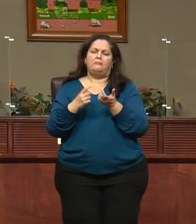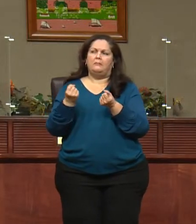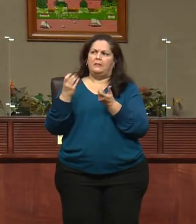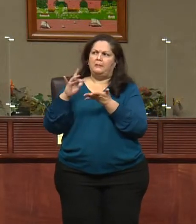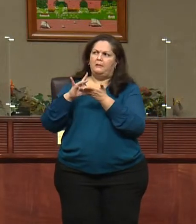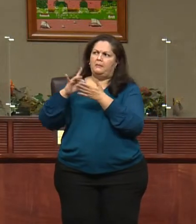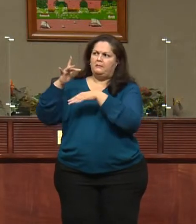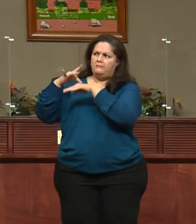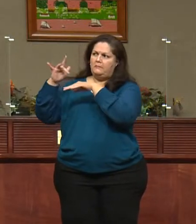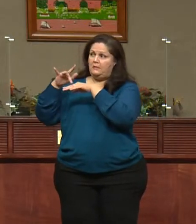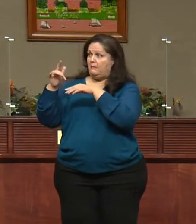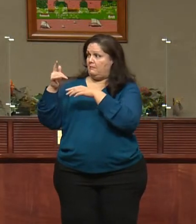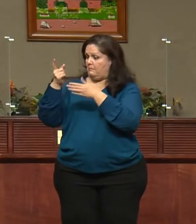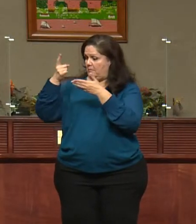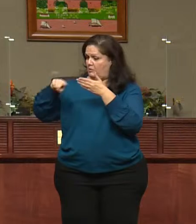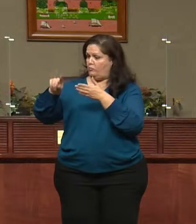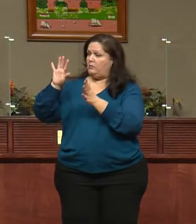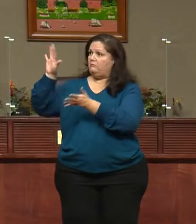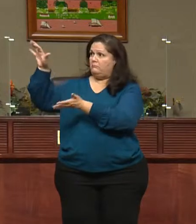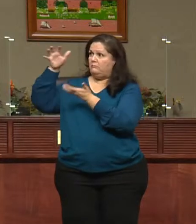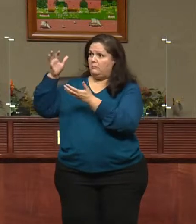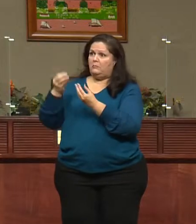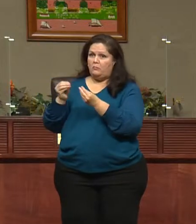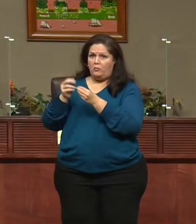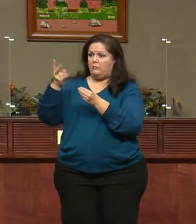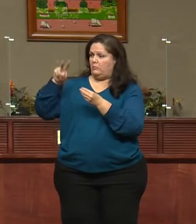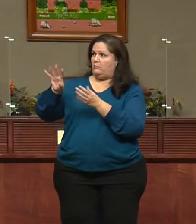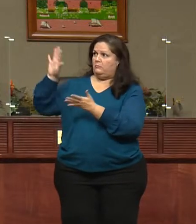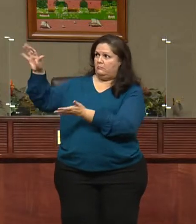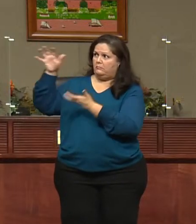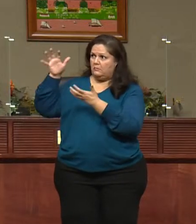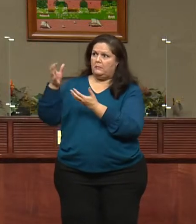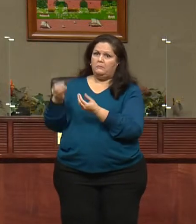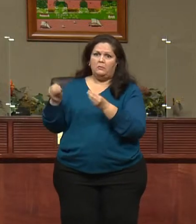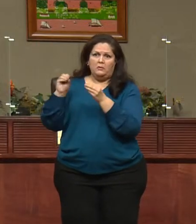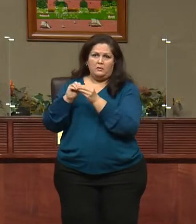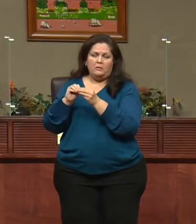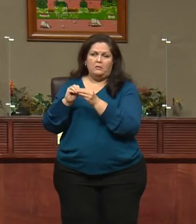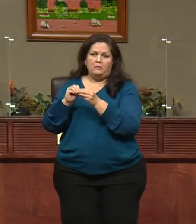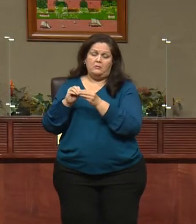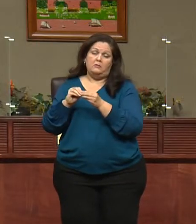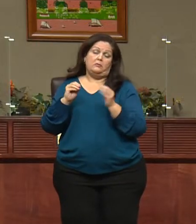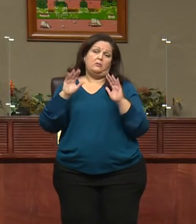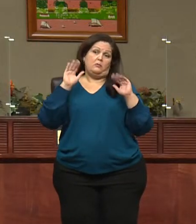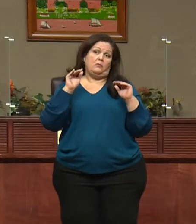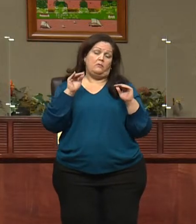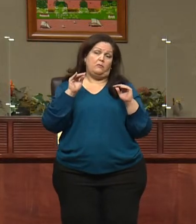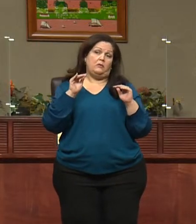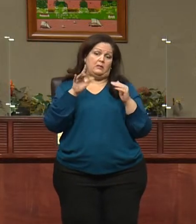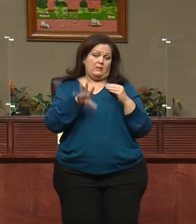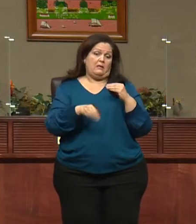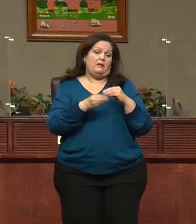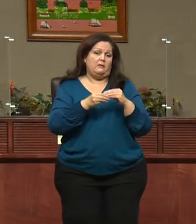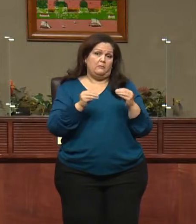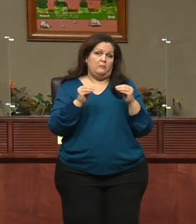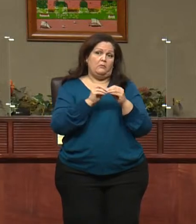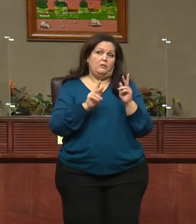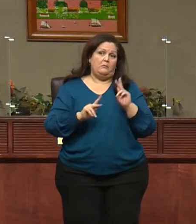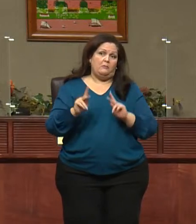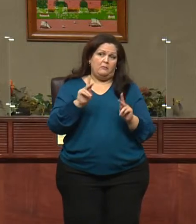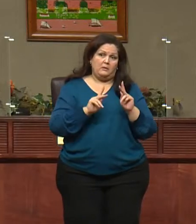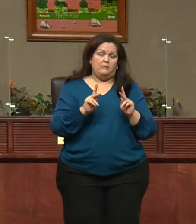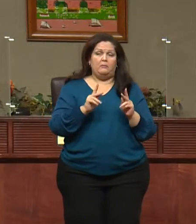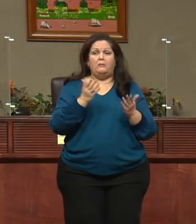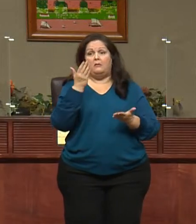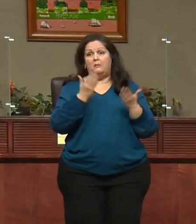increase next week and the week thereafter, a possibility of expanding the eligible group to include a small number